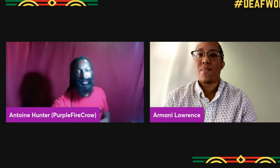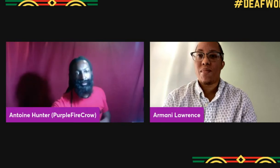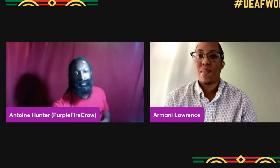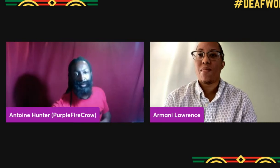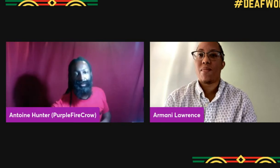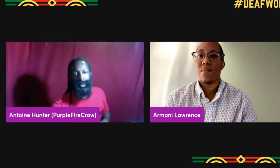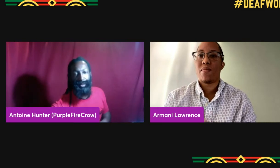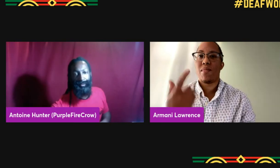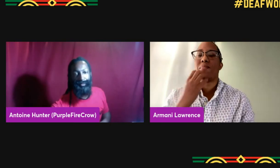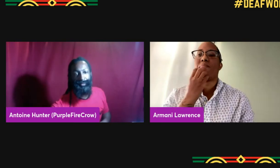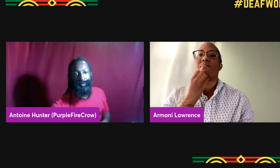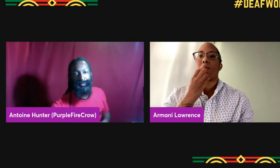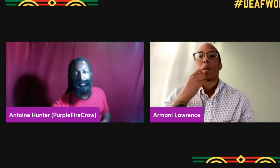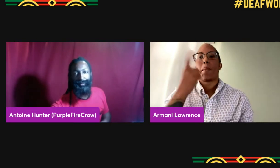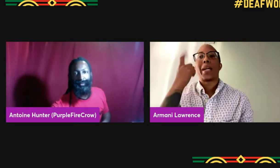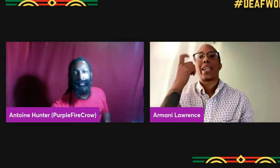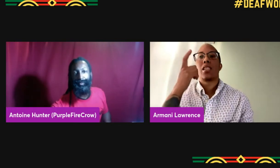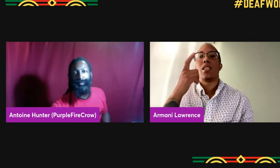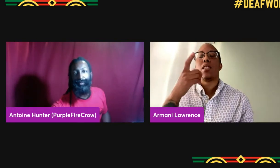to pace yourself.